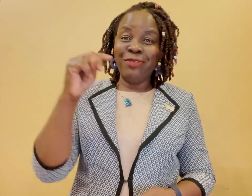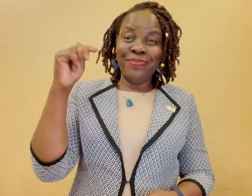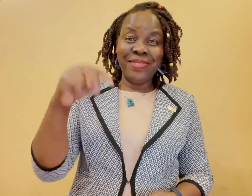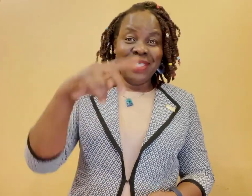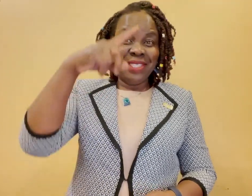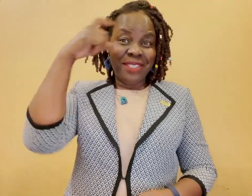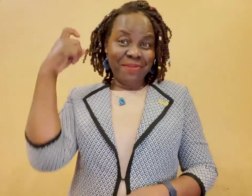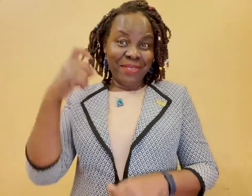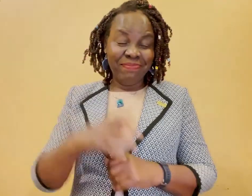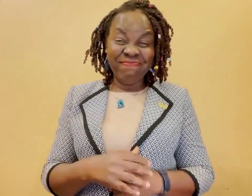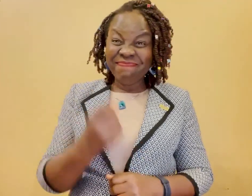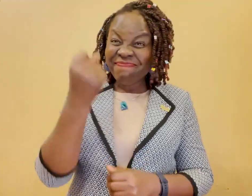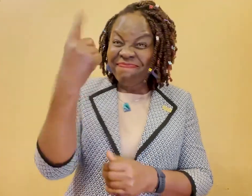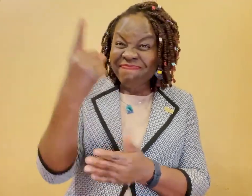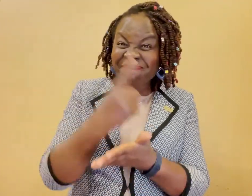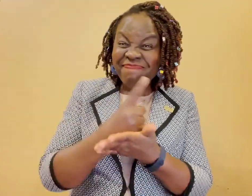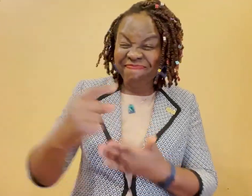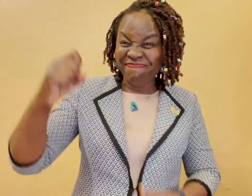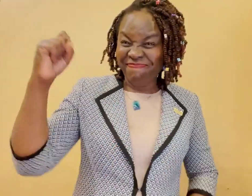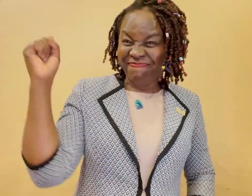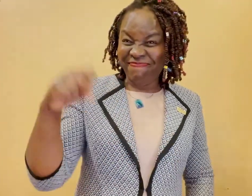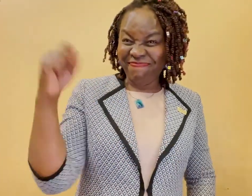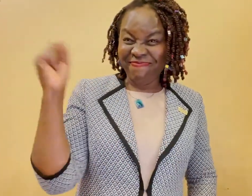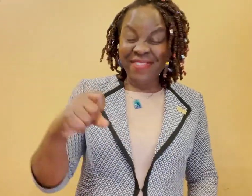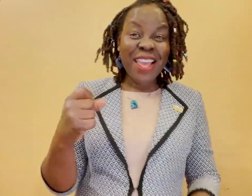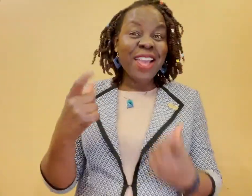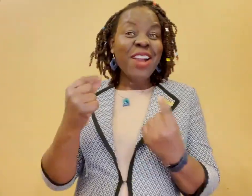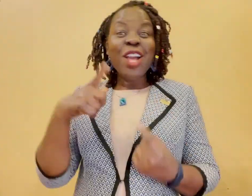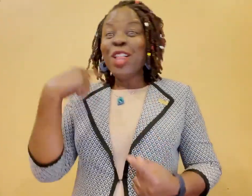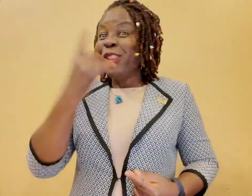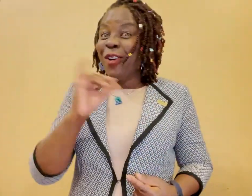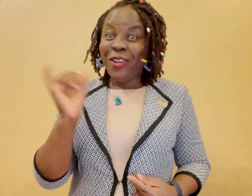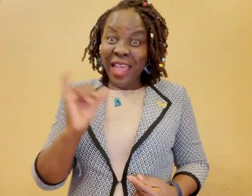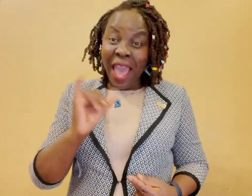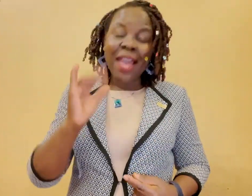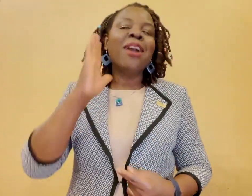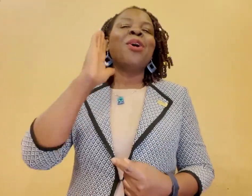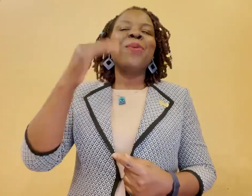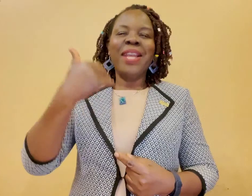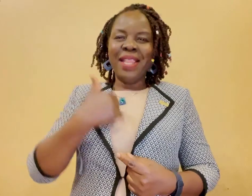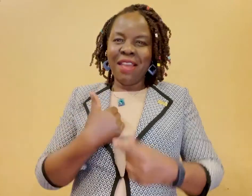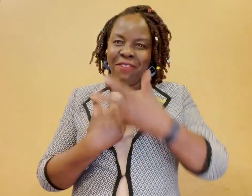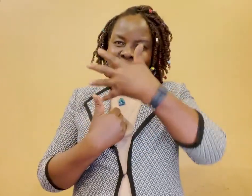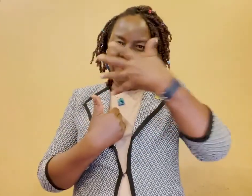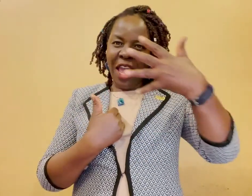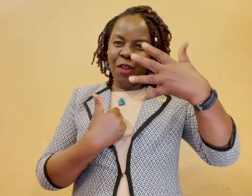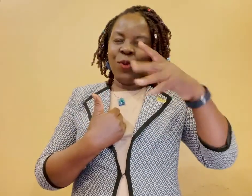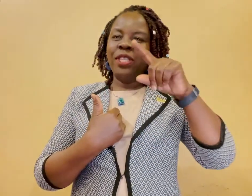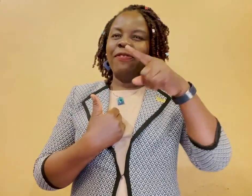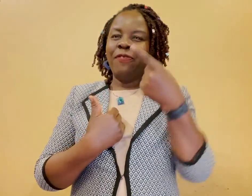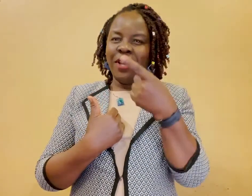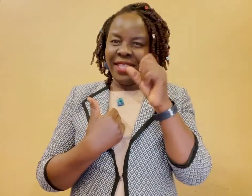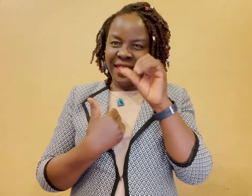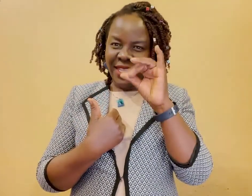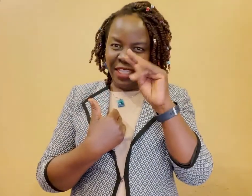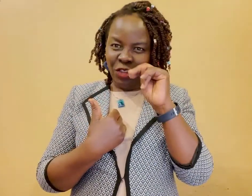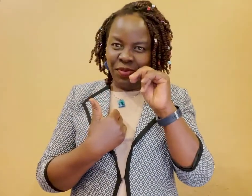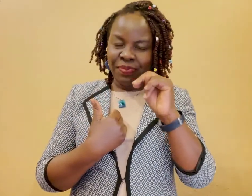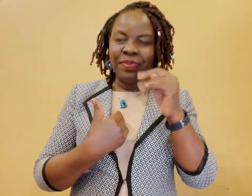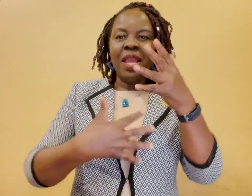session this summer. Yes, 11 weeks, which will entail a 5-week first session,